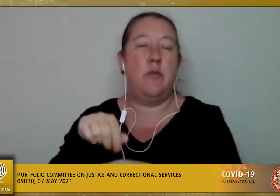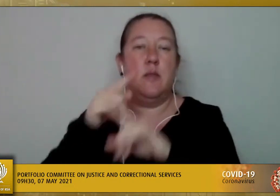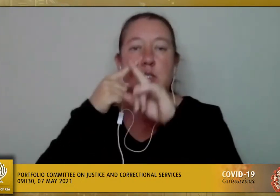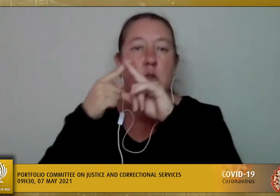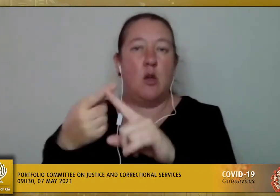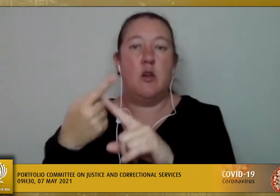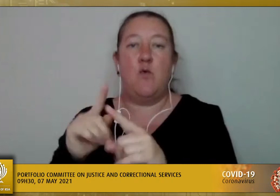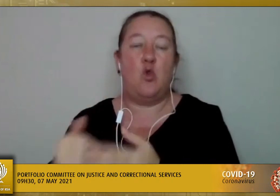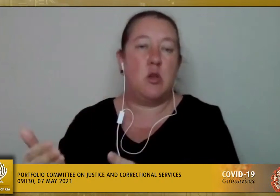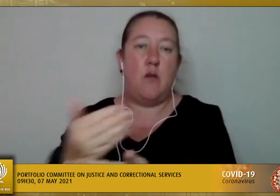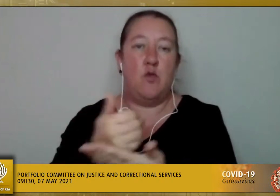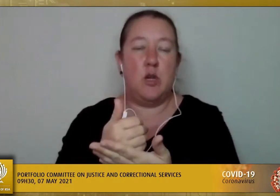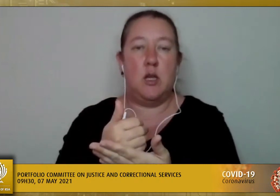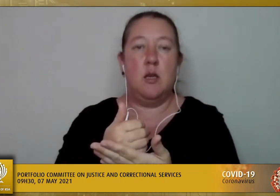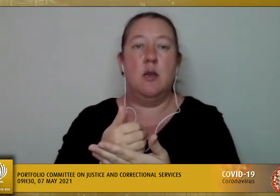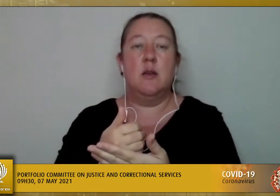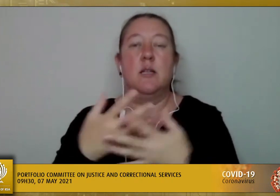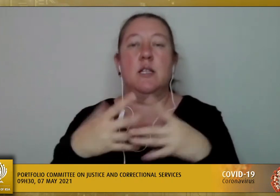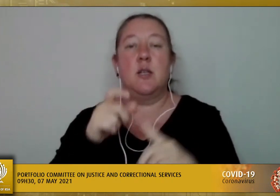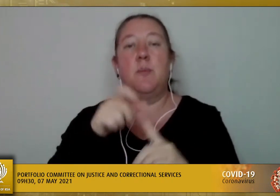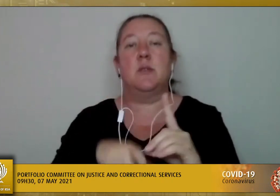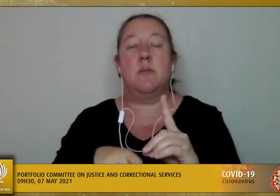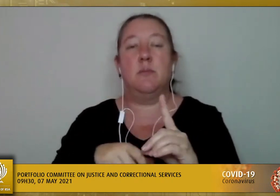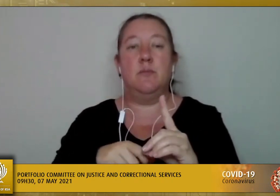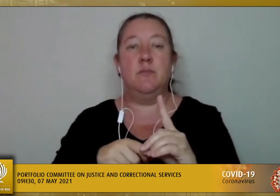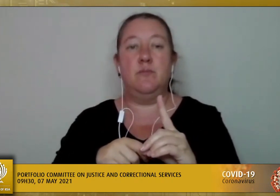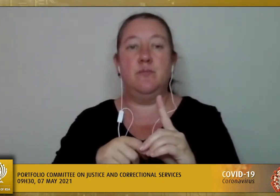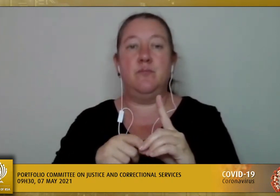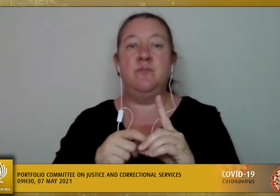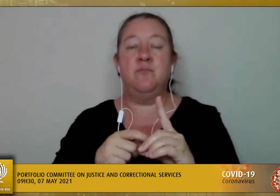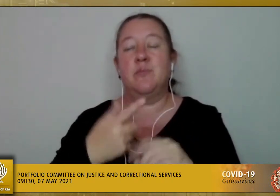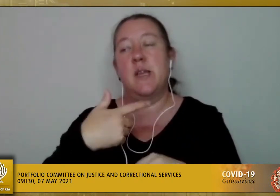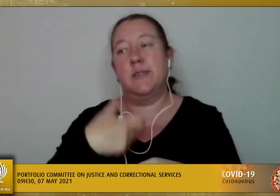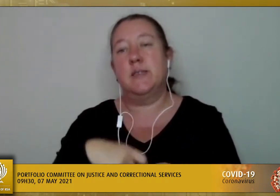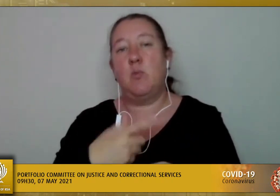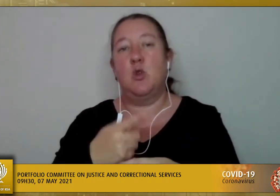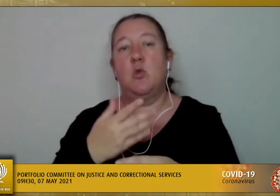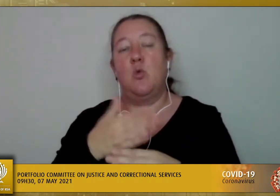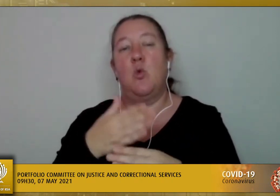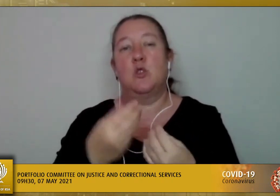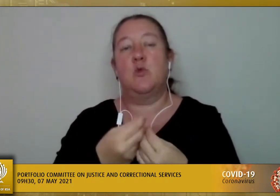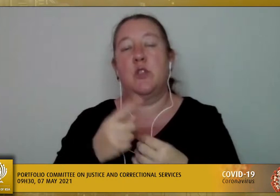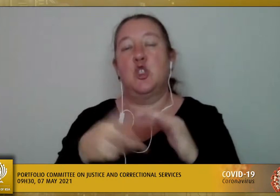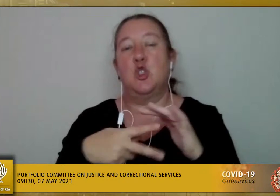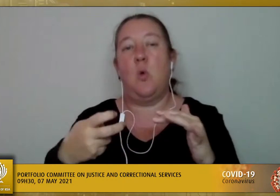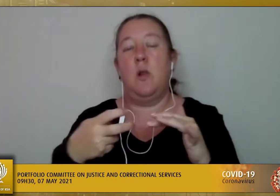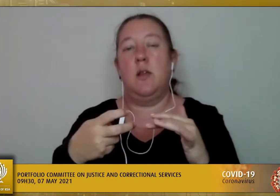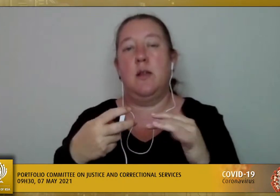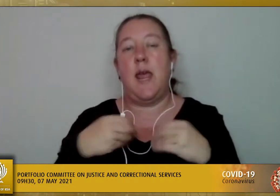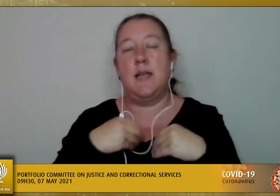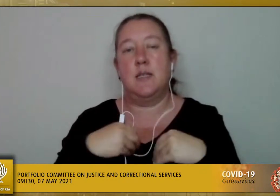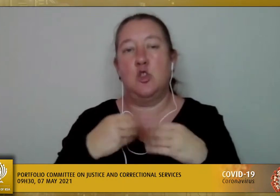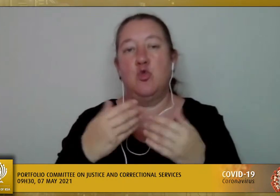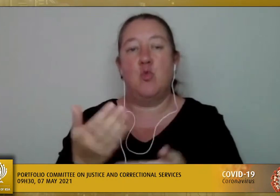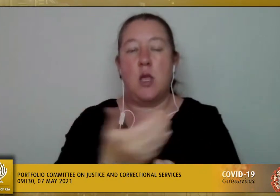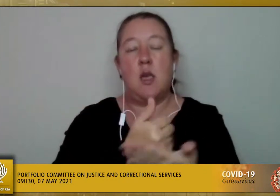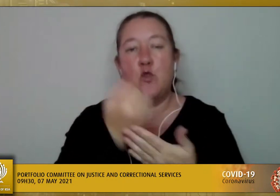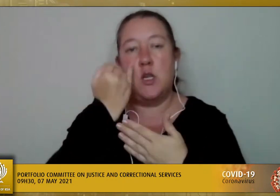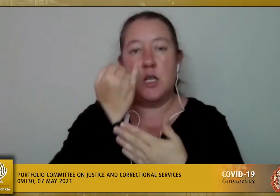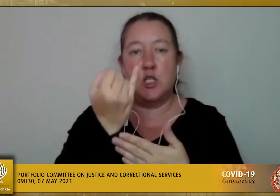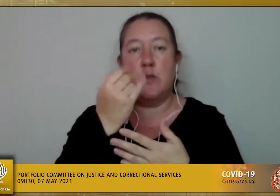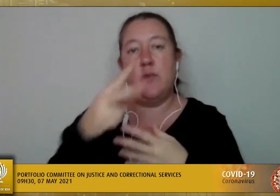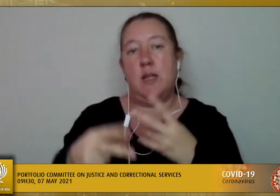for Recovery uh two person um is someone who worked for the stolen assets recovery initiative um that's